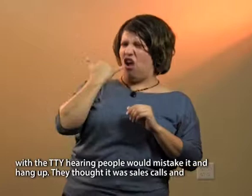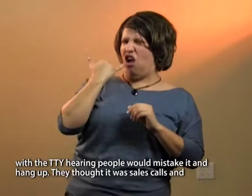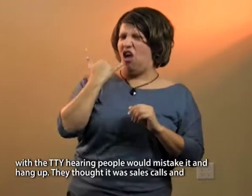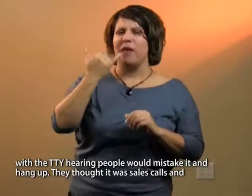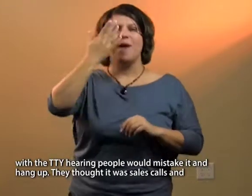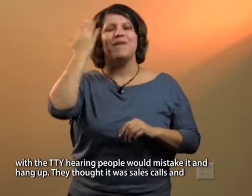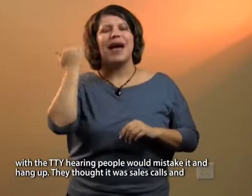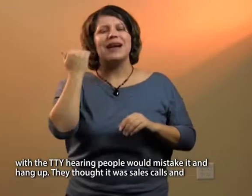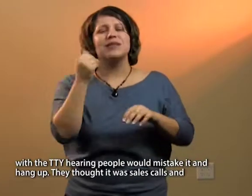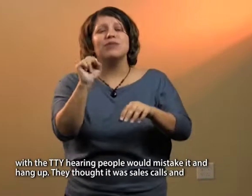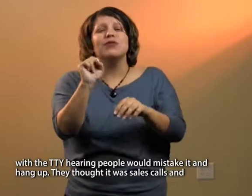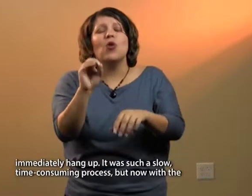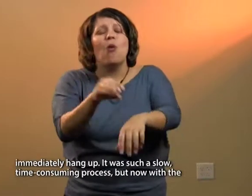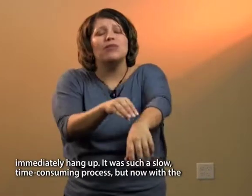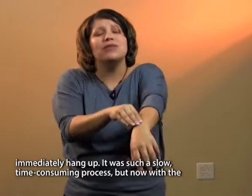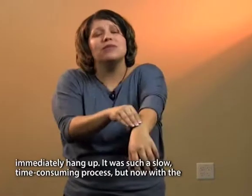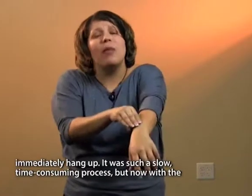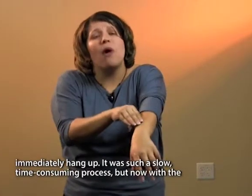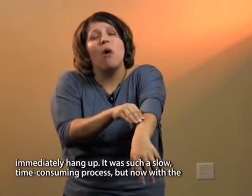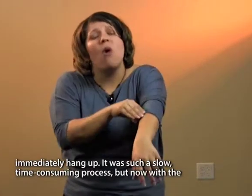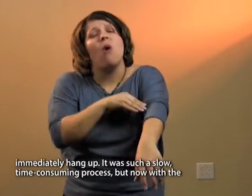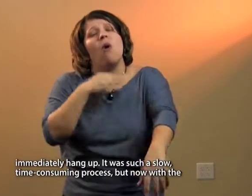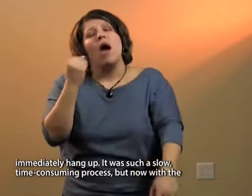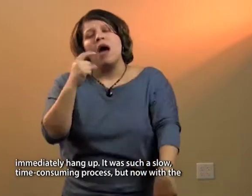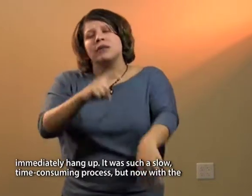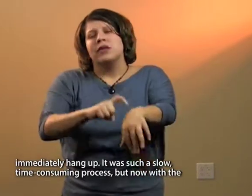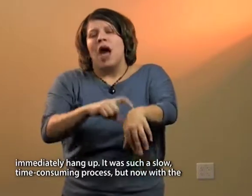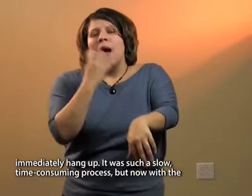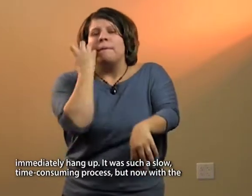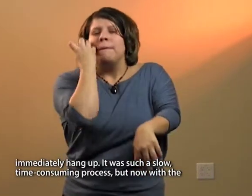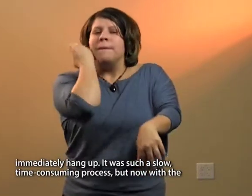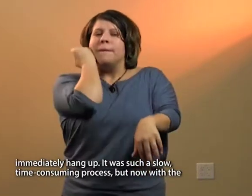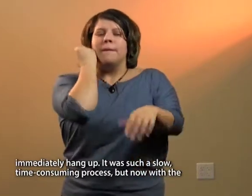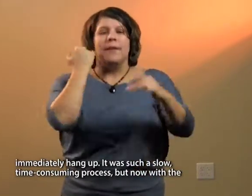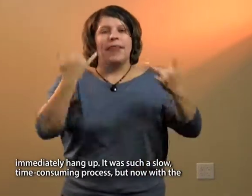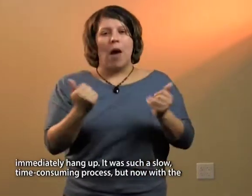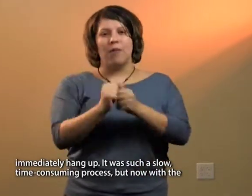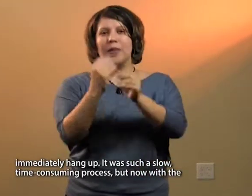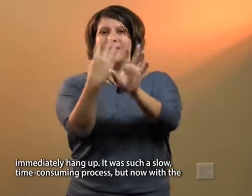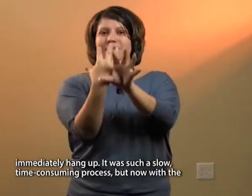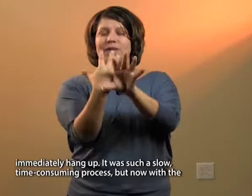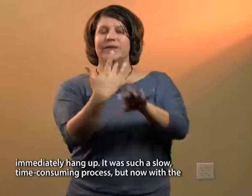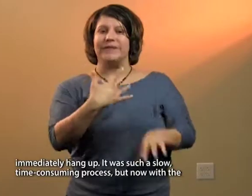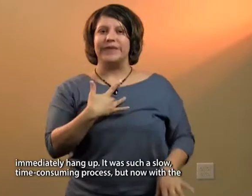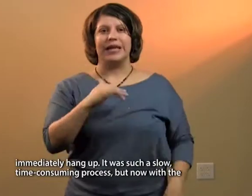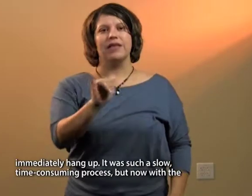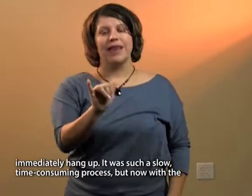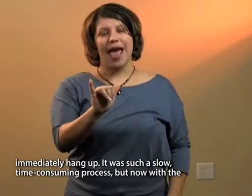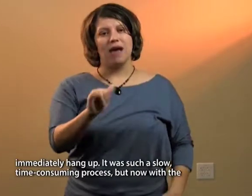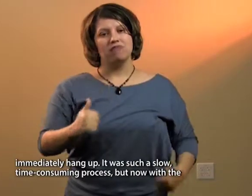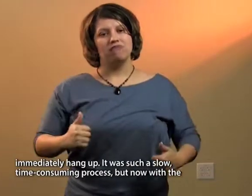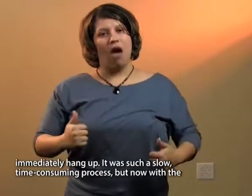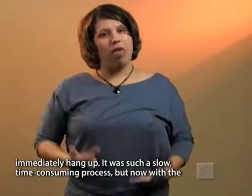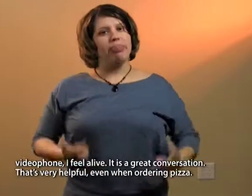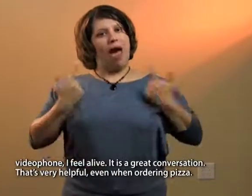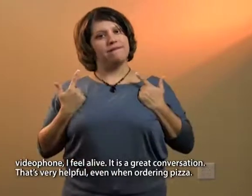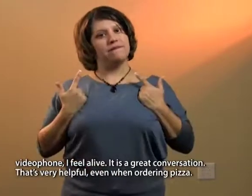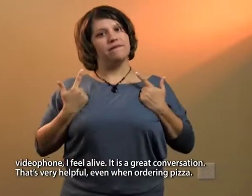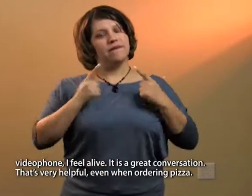calls and immediately hang up and it was such a slow time consuming process but now with the video phone